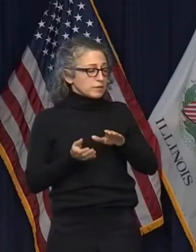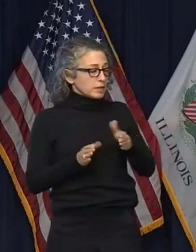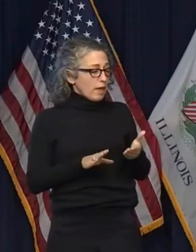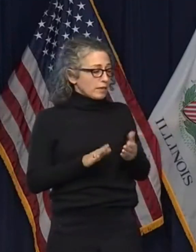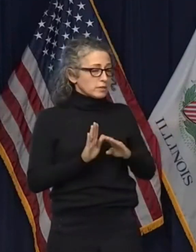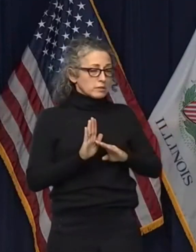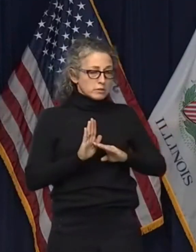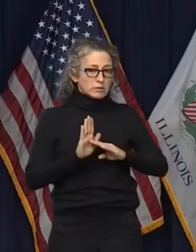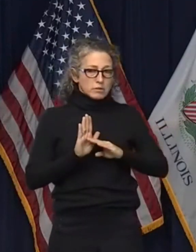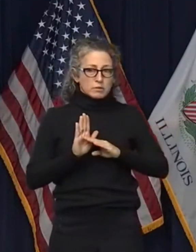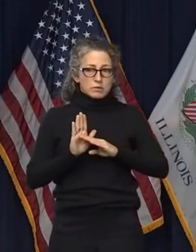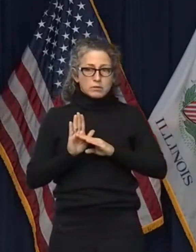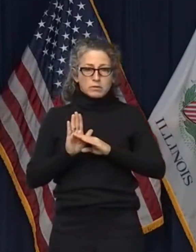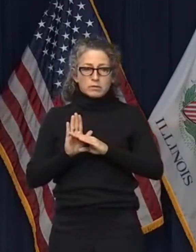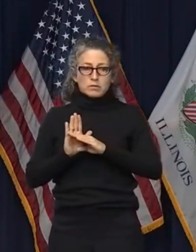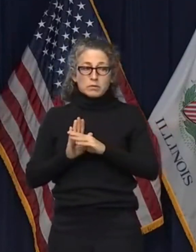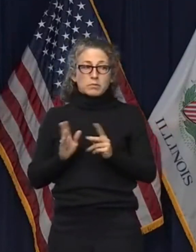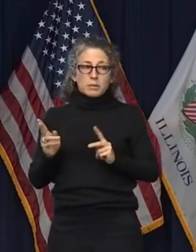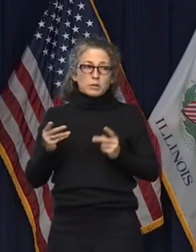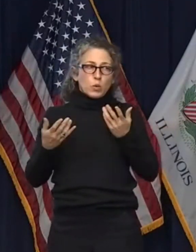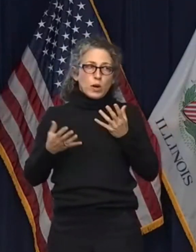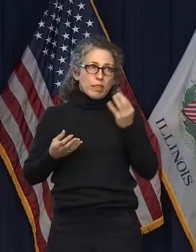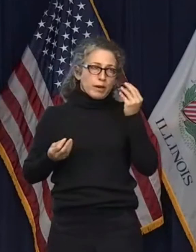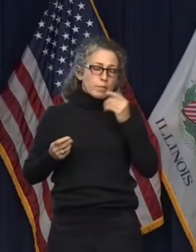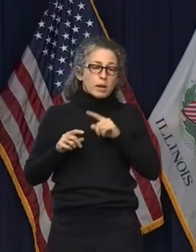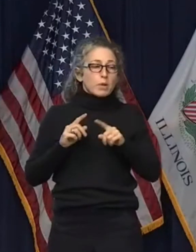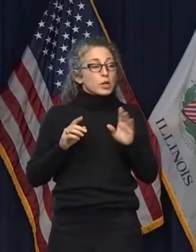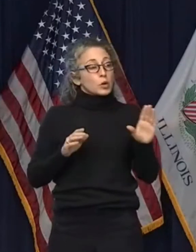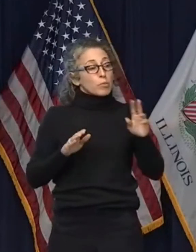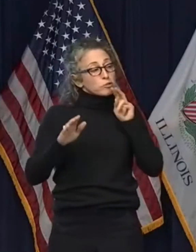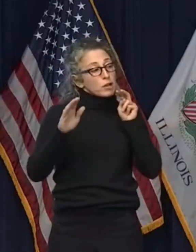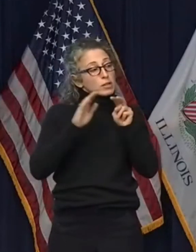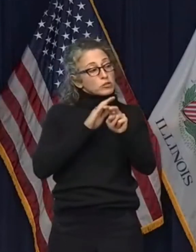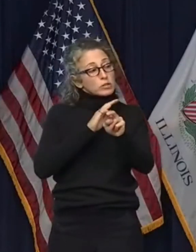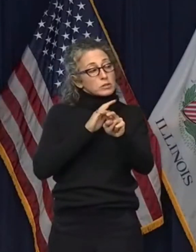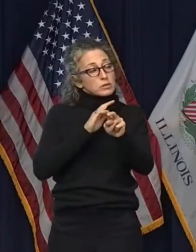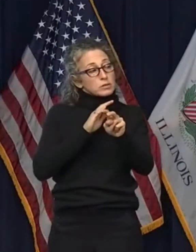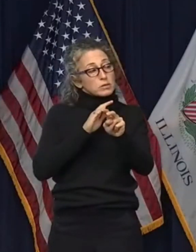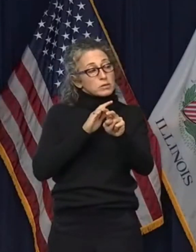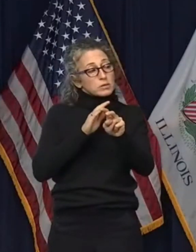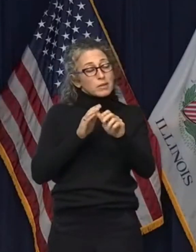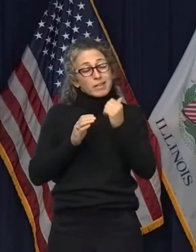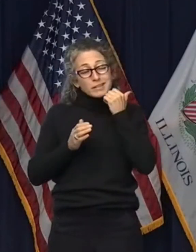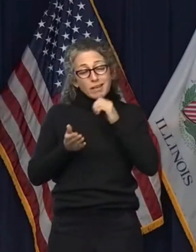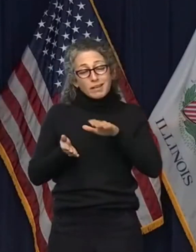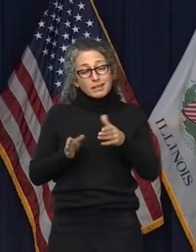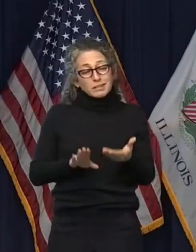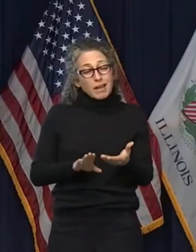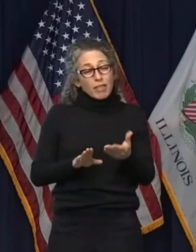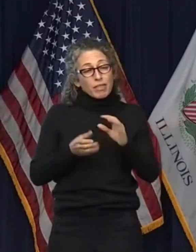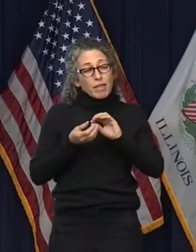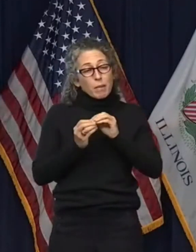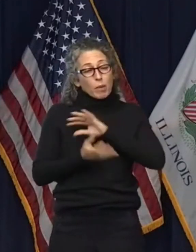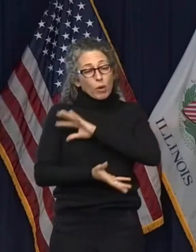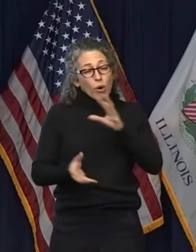to rise. I know this is something no one wants to think about, but do you have any projections on how high the daily death toll could get before the end of the new